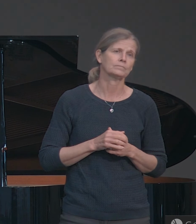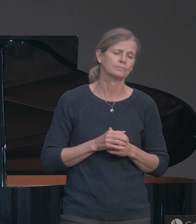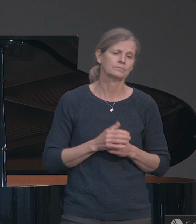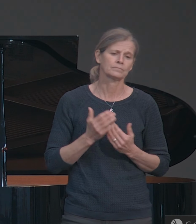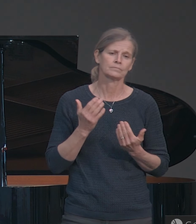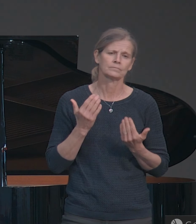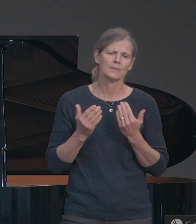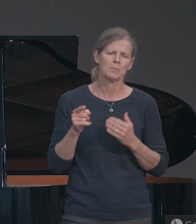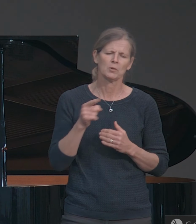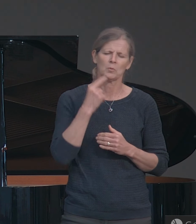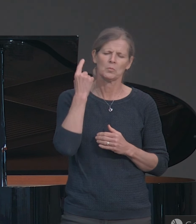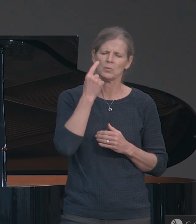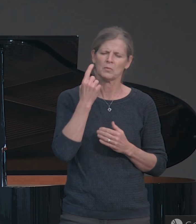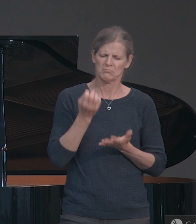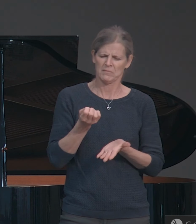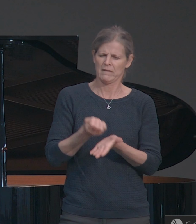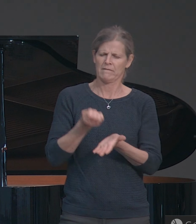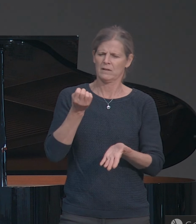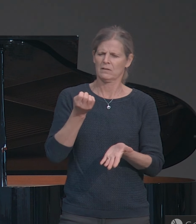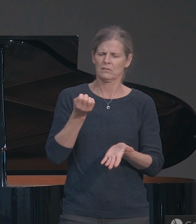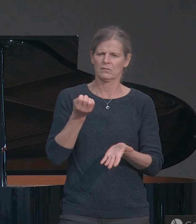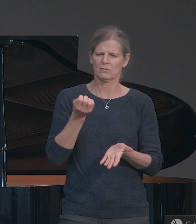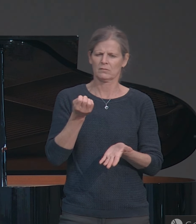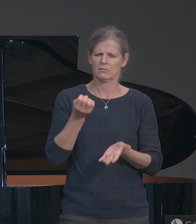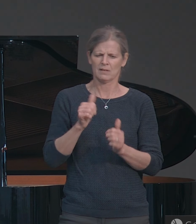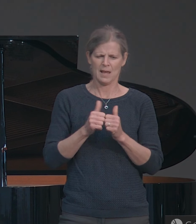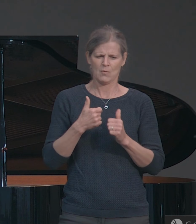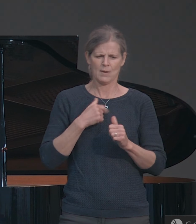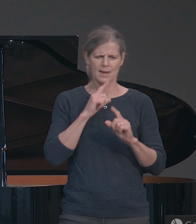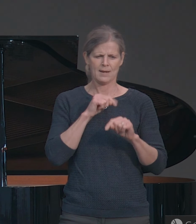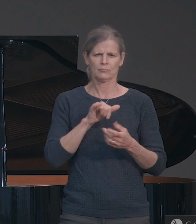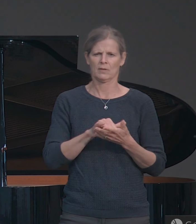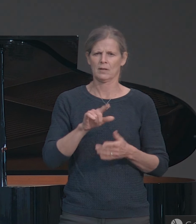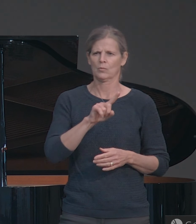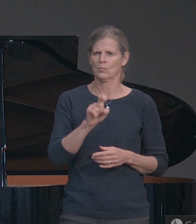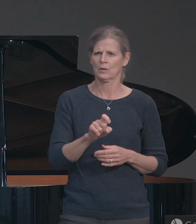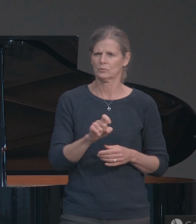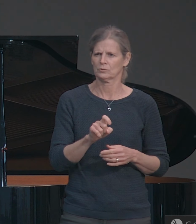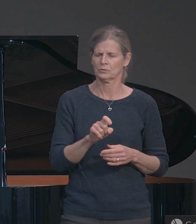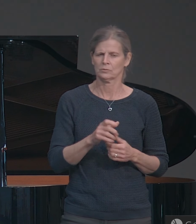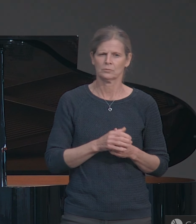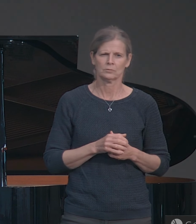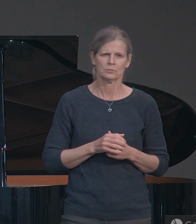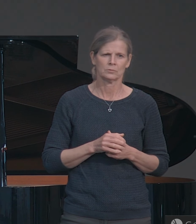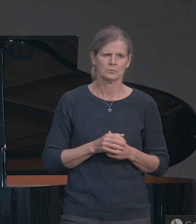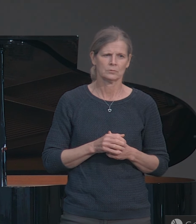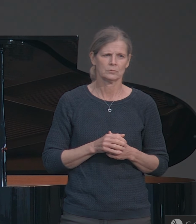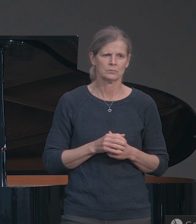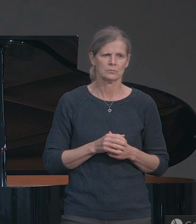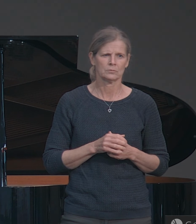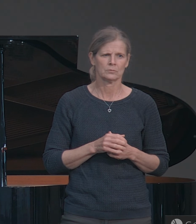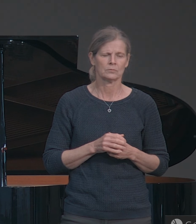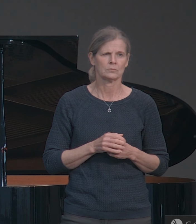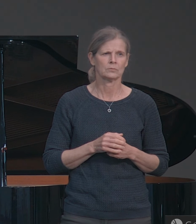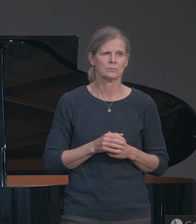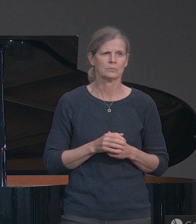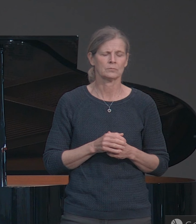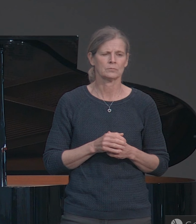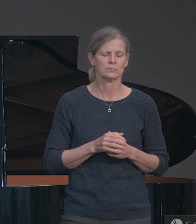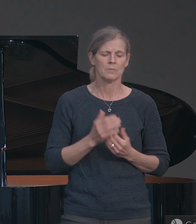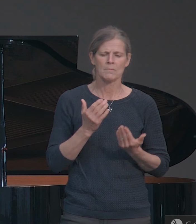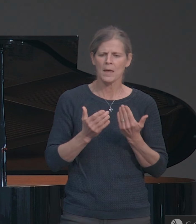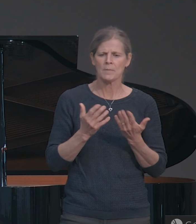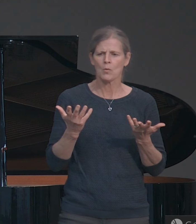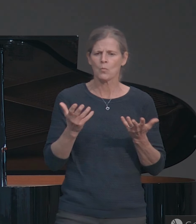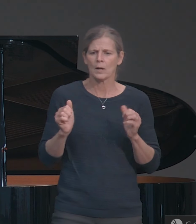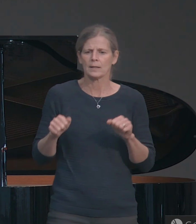Now you may wonder, what evidence should we look for to answer that question? Or maybe, what